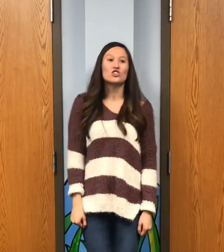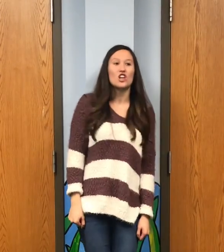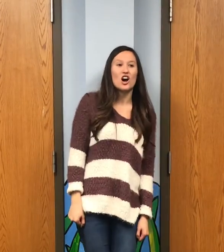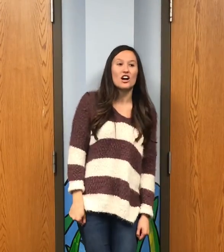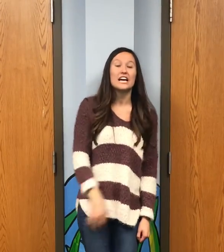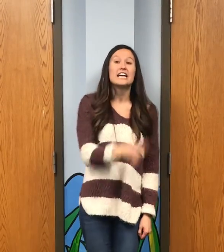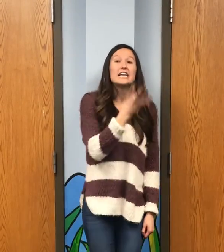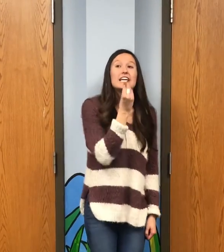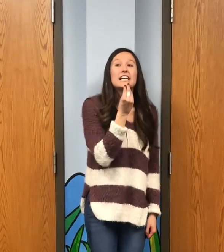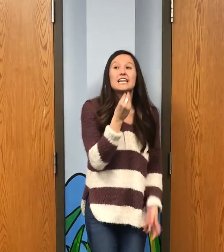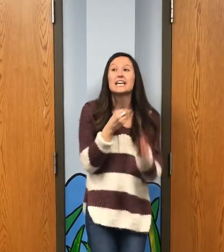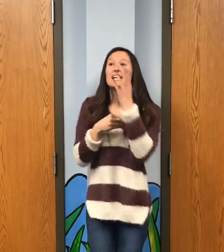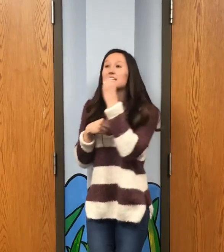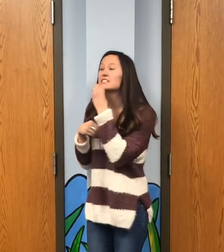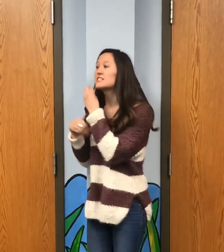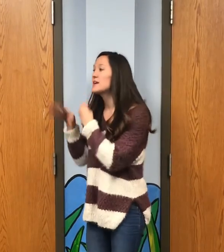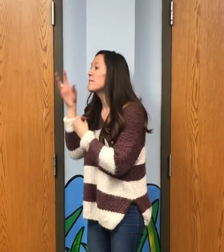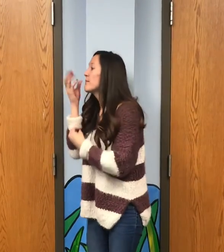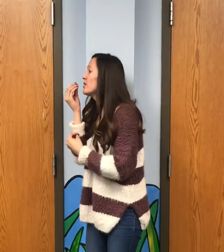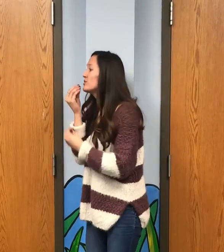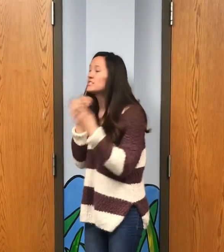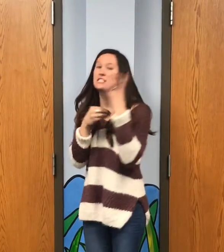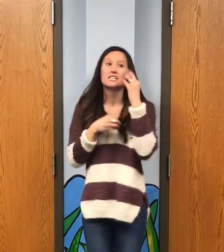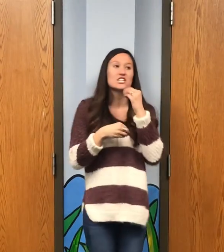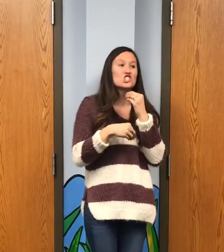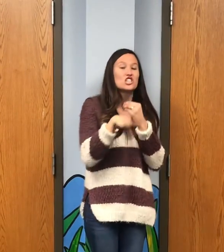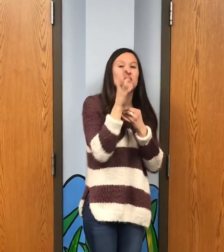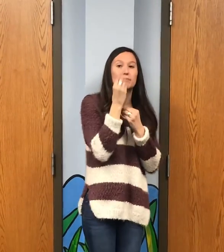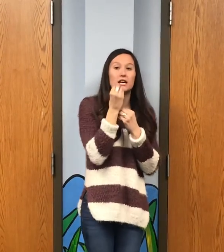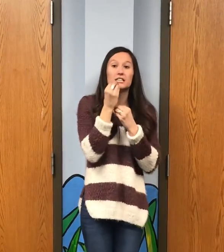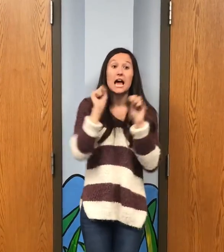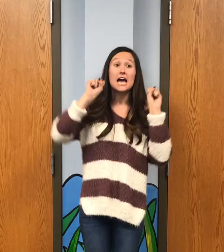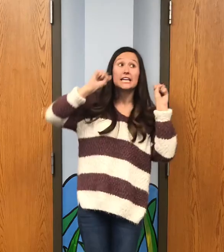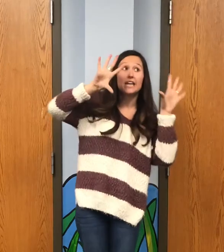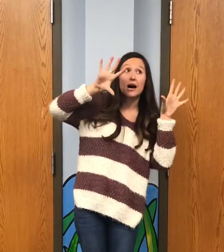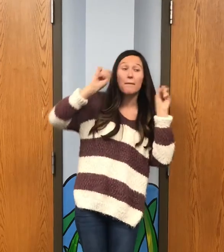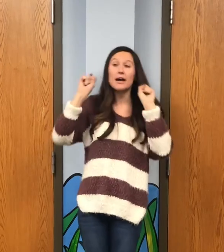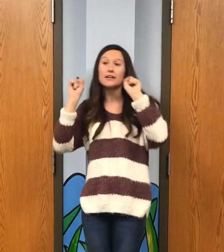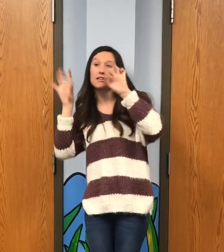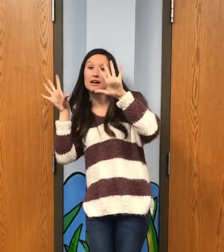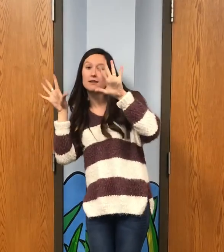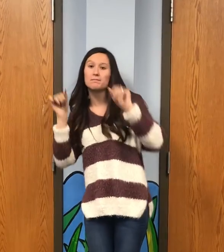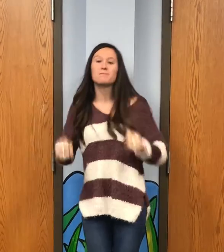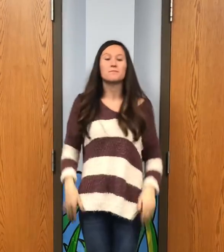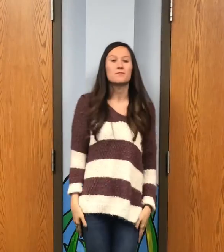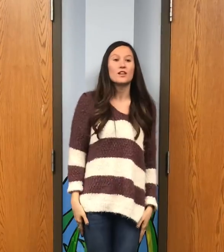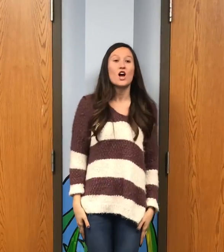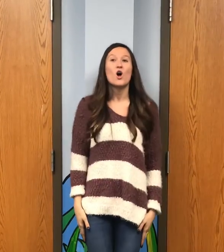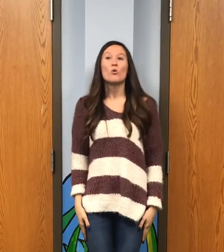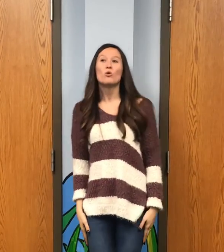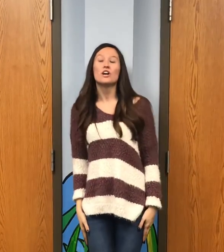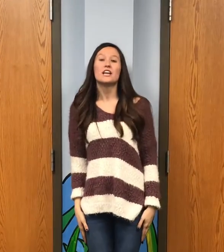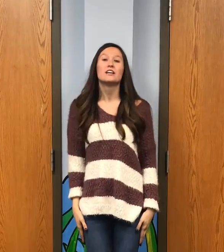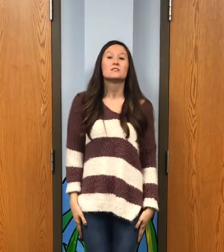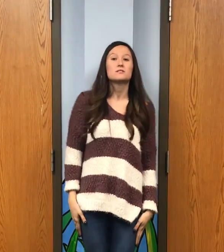Every single one jáoued jumped